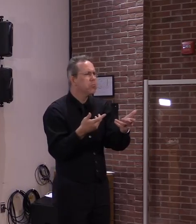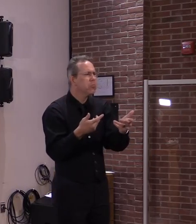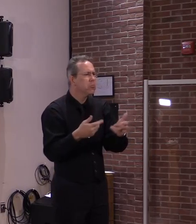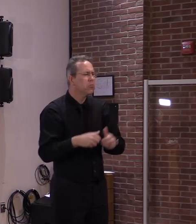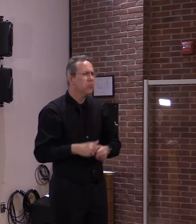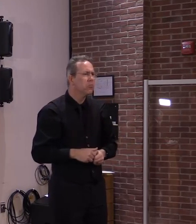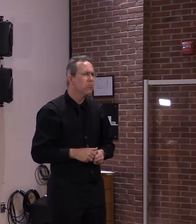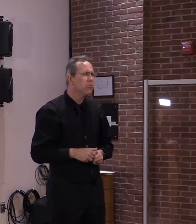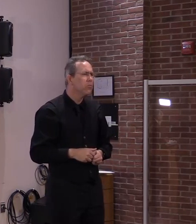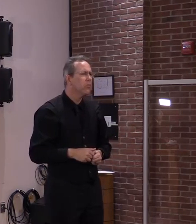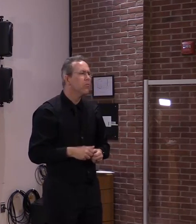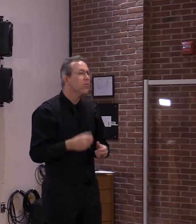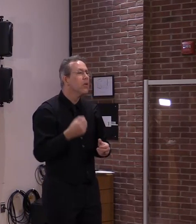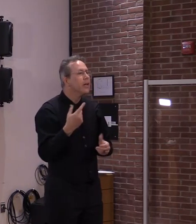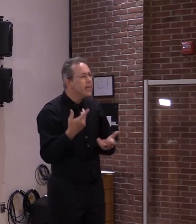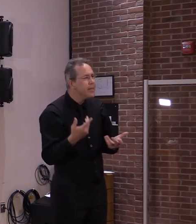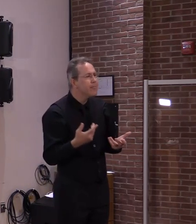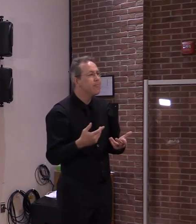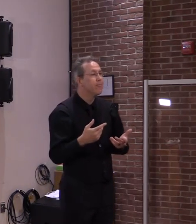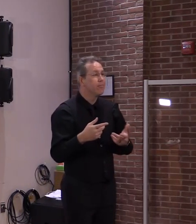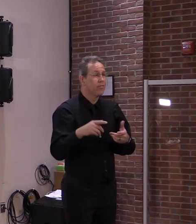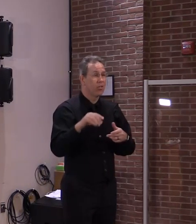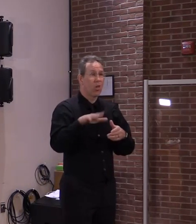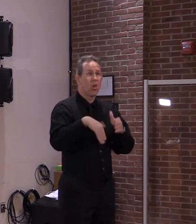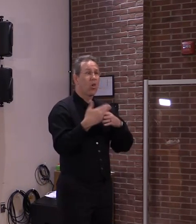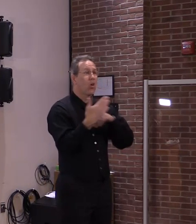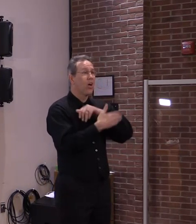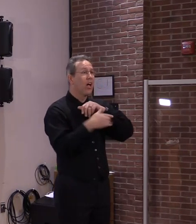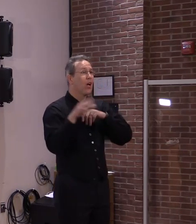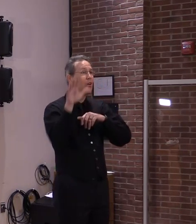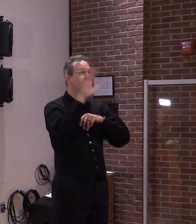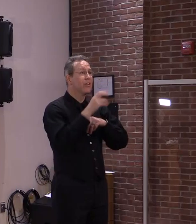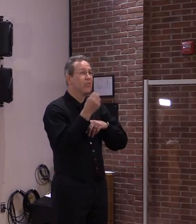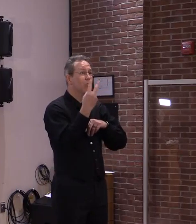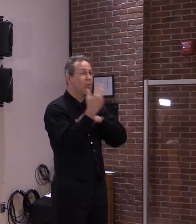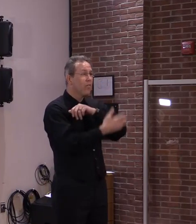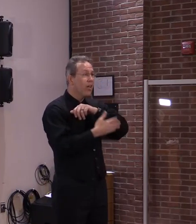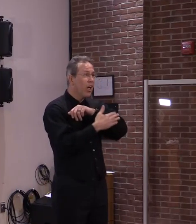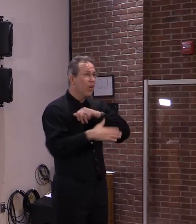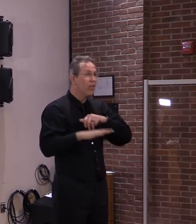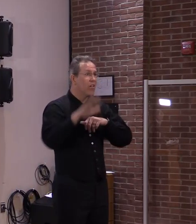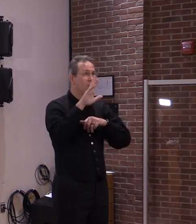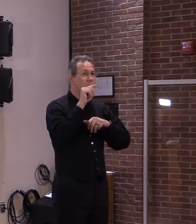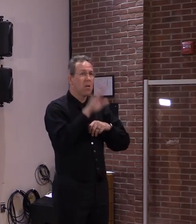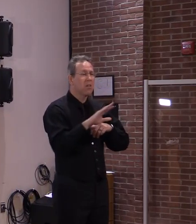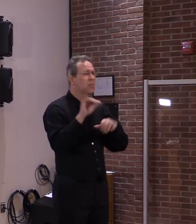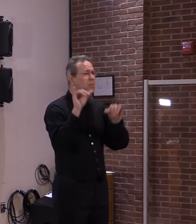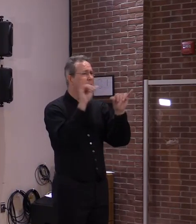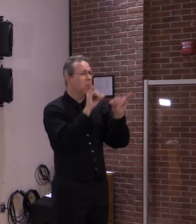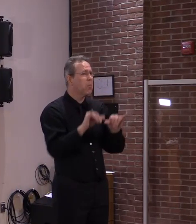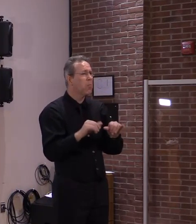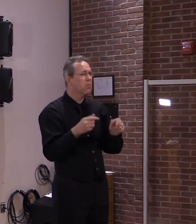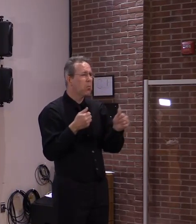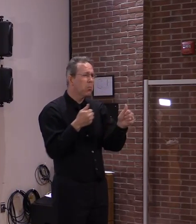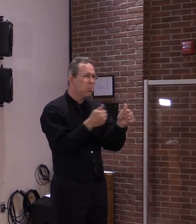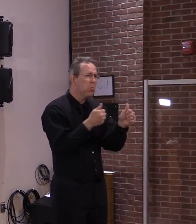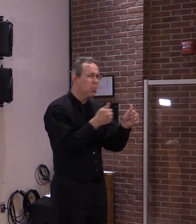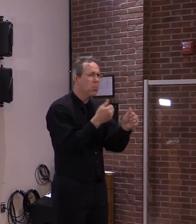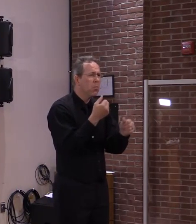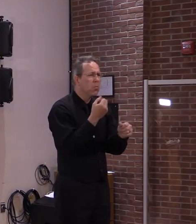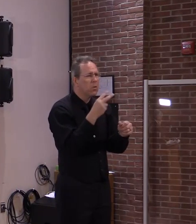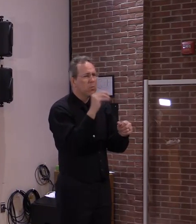counties, they're all hovering around, a lot of them are hovering around 17 to 18%. So